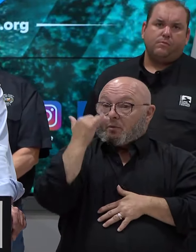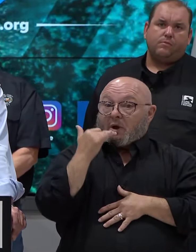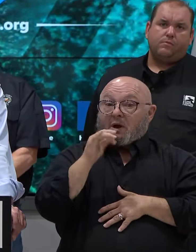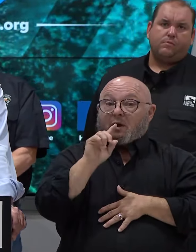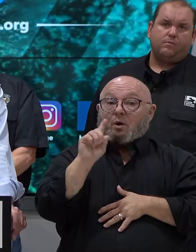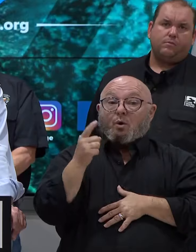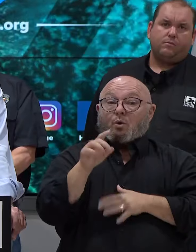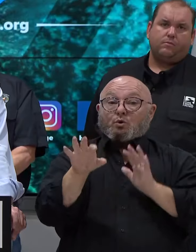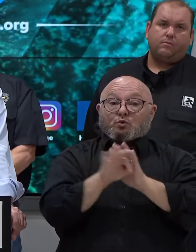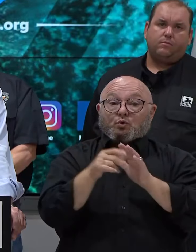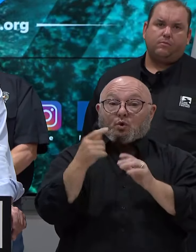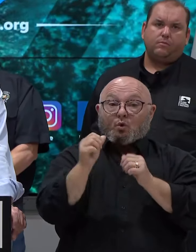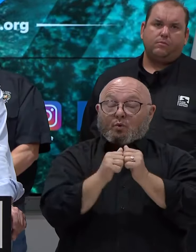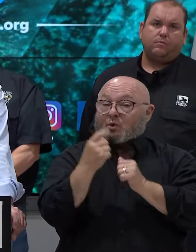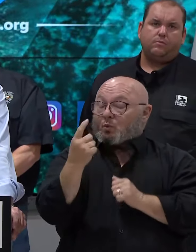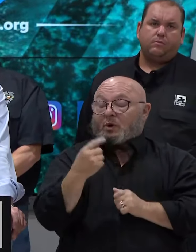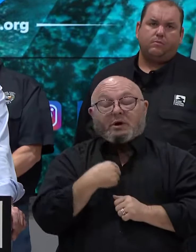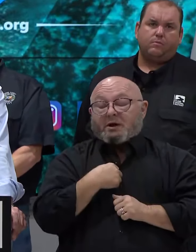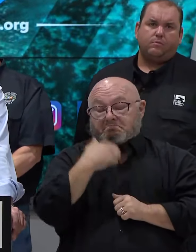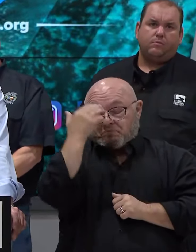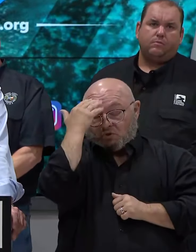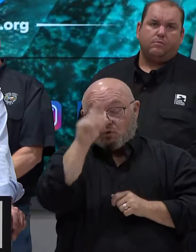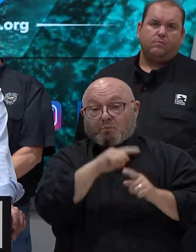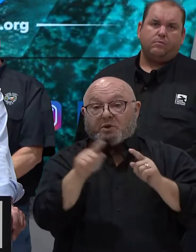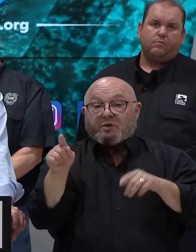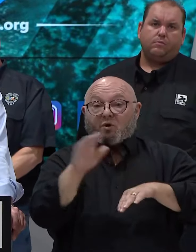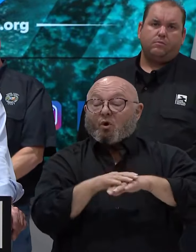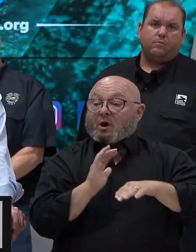with one, I don't know. But they're on our